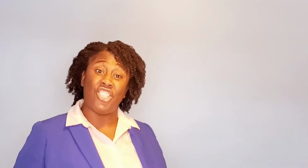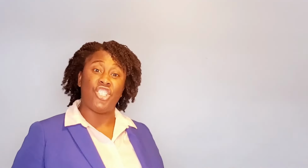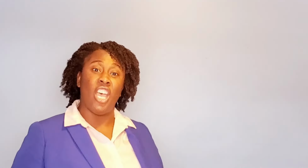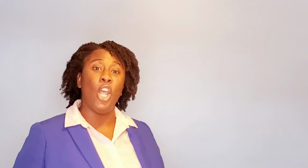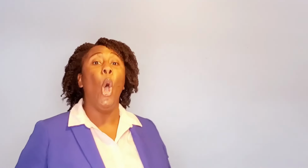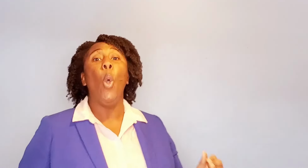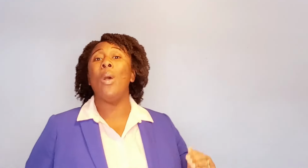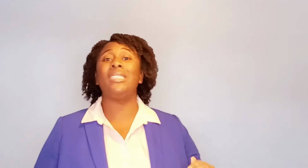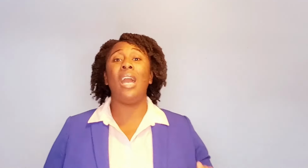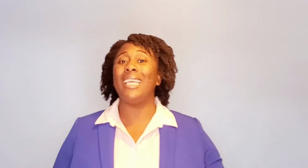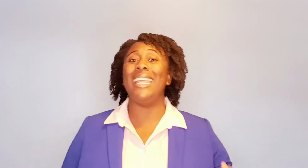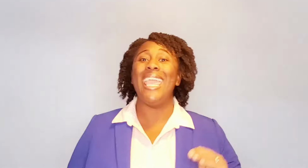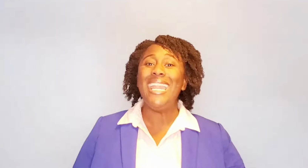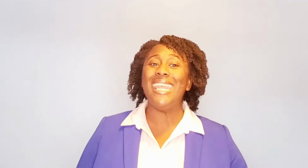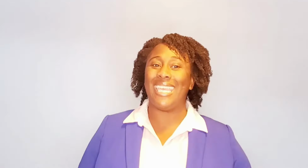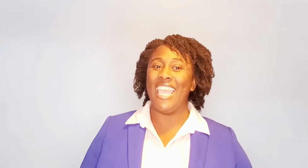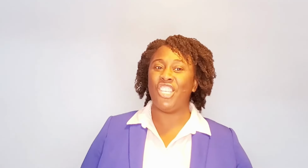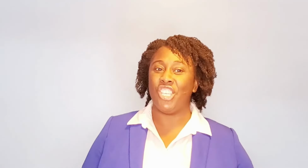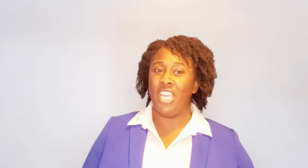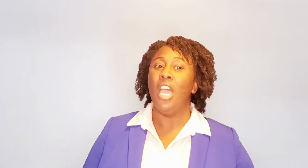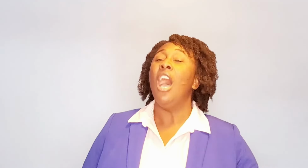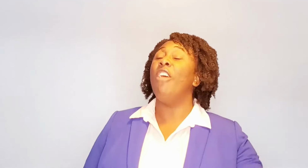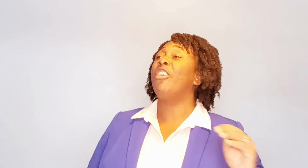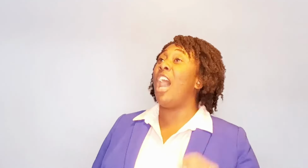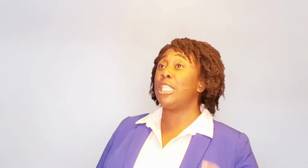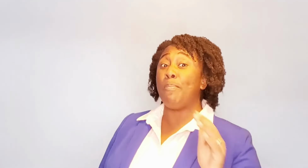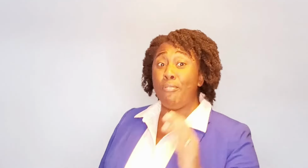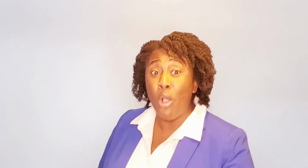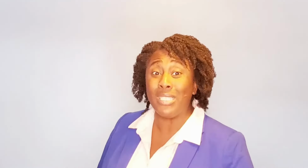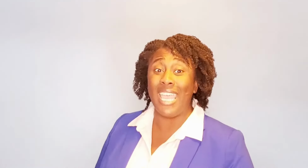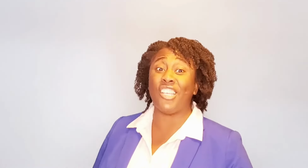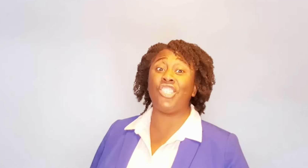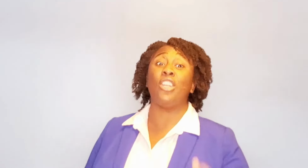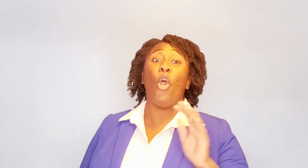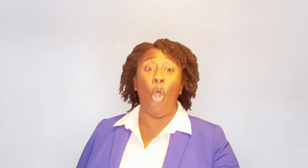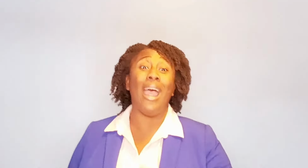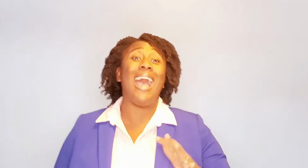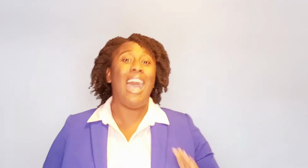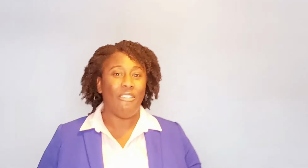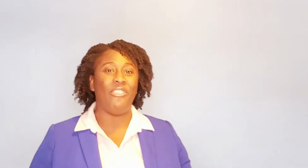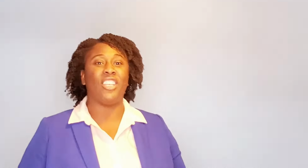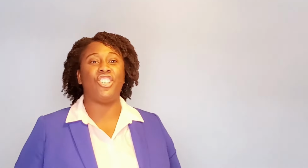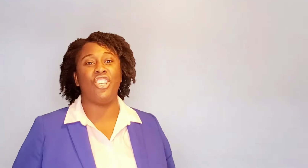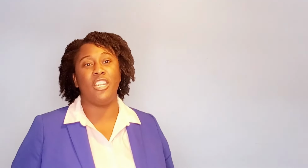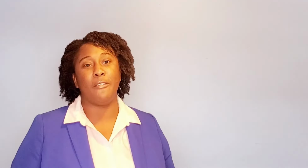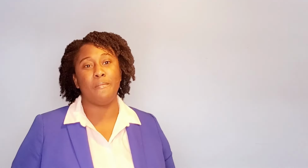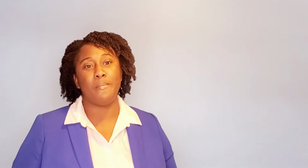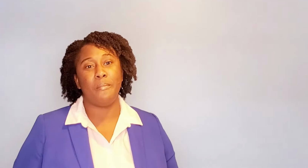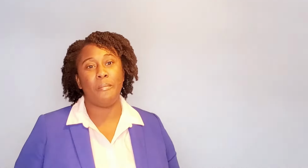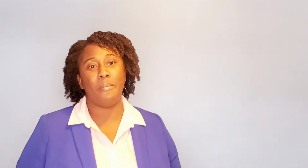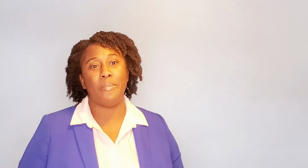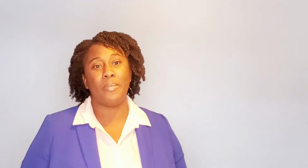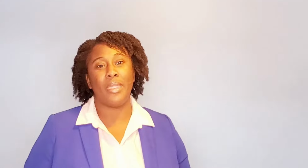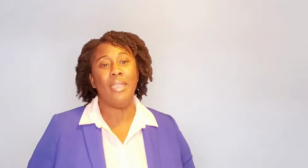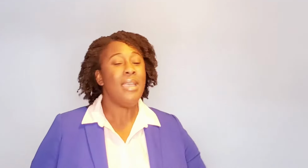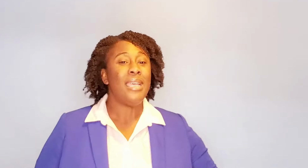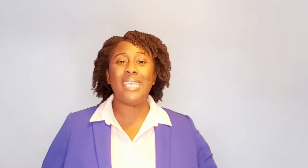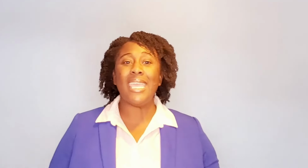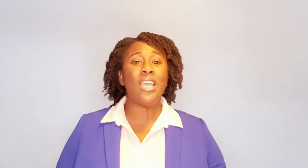position was not an indication of God's protection or affection. Taking a